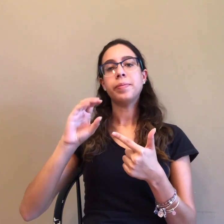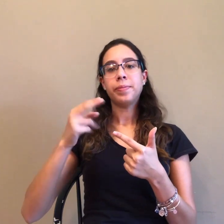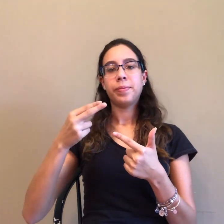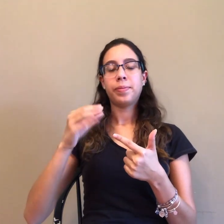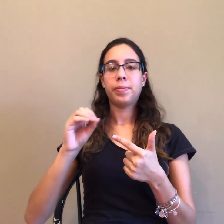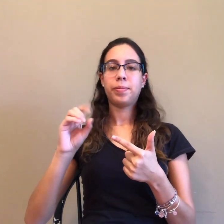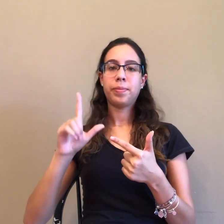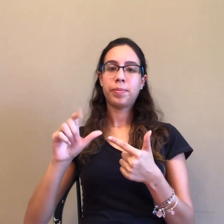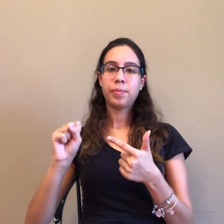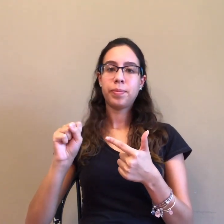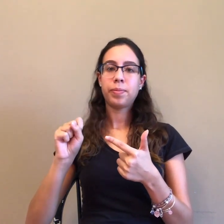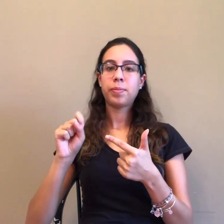www.clarkschools.org.